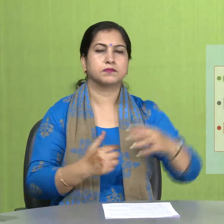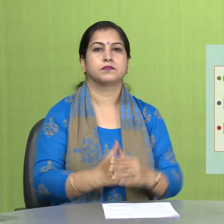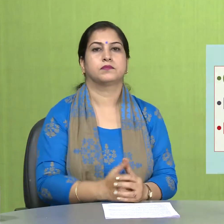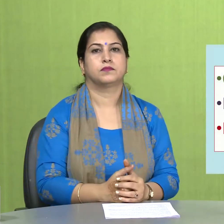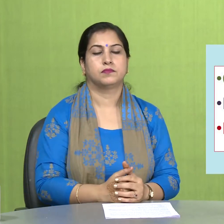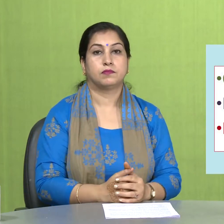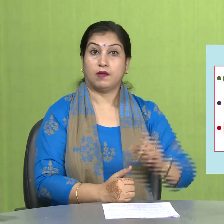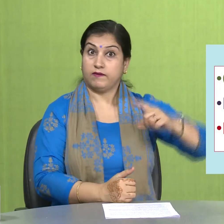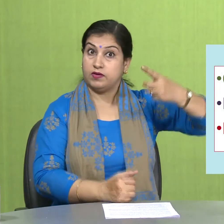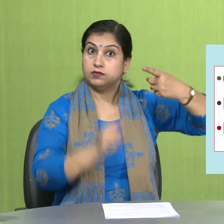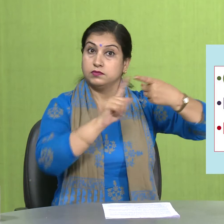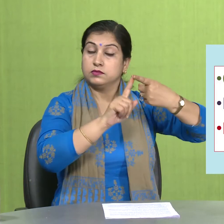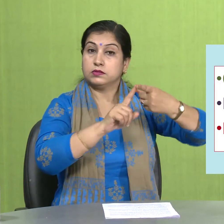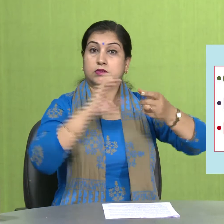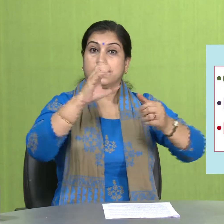The first is Cabinet Ministers.